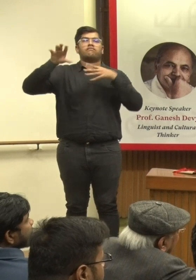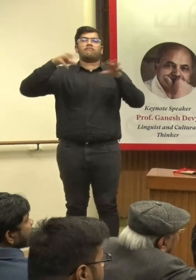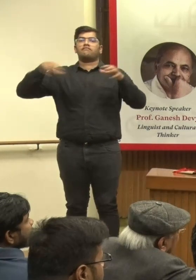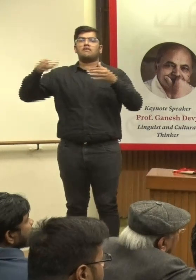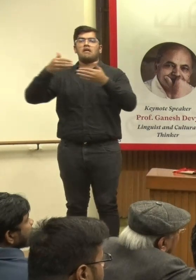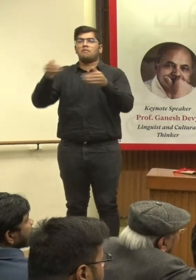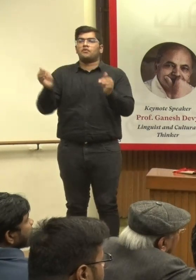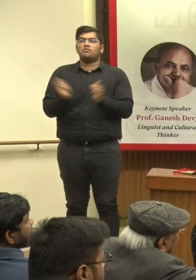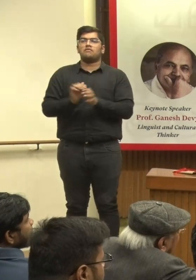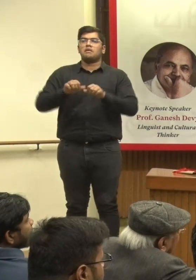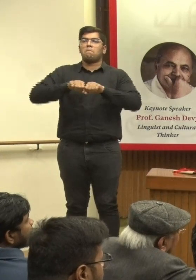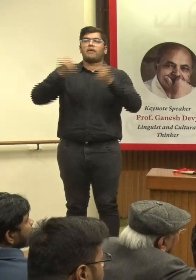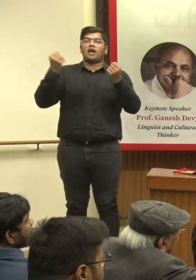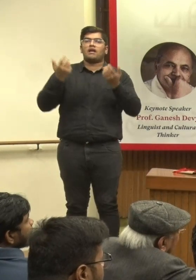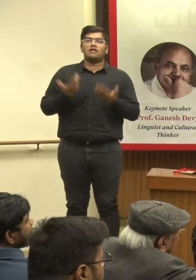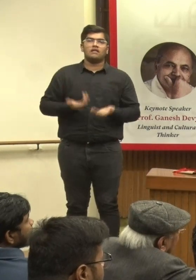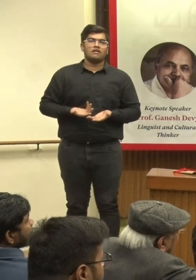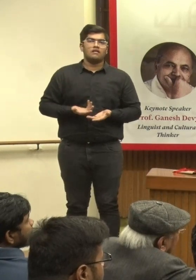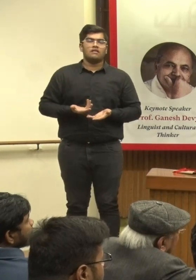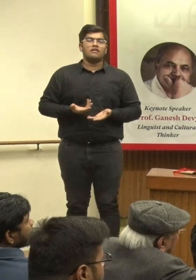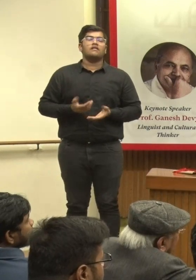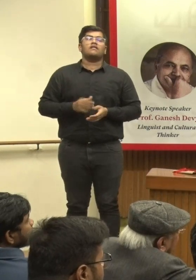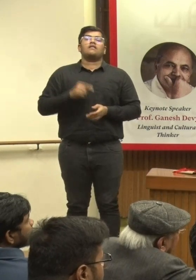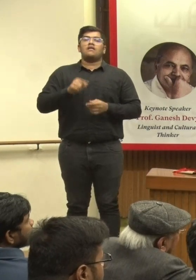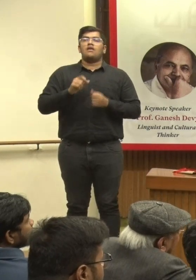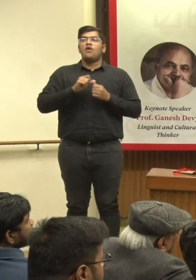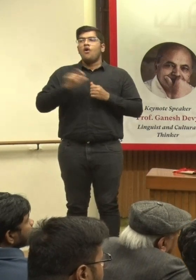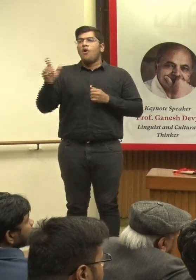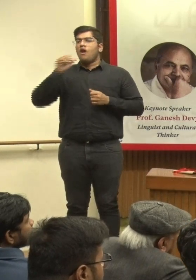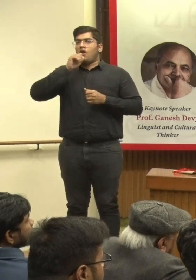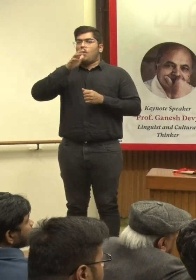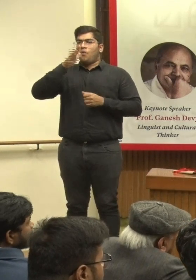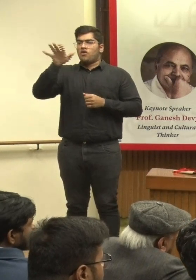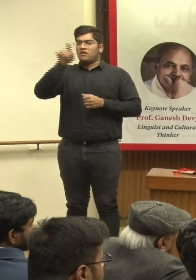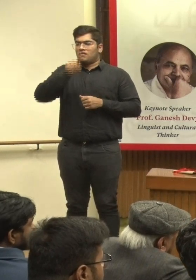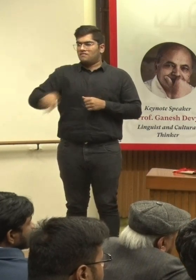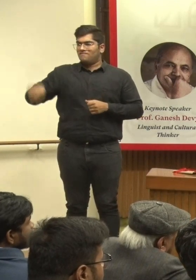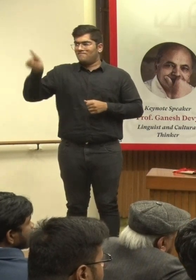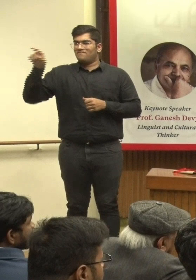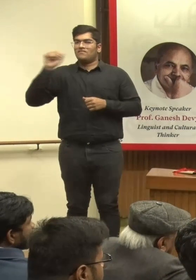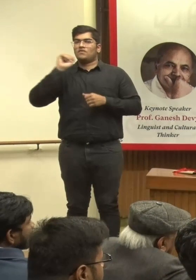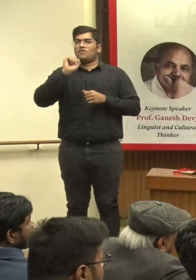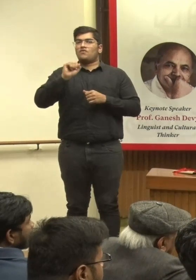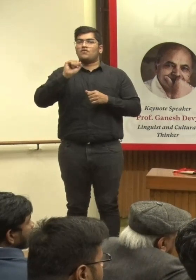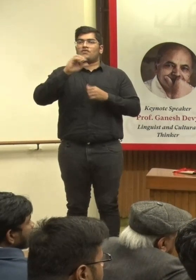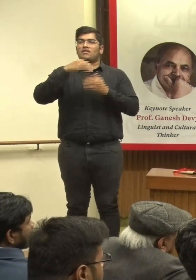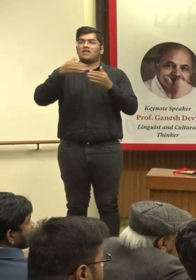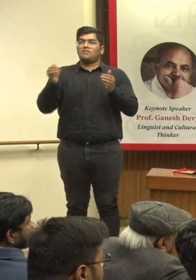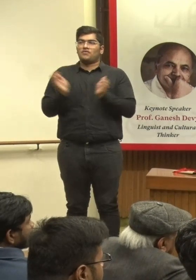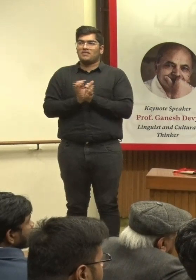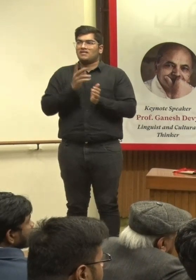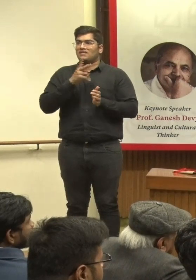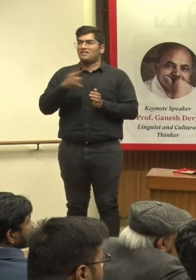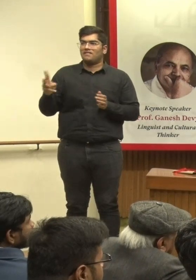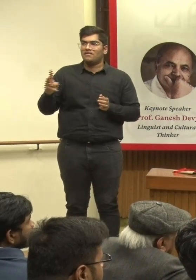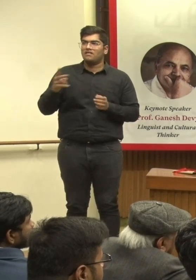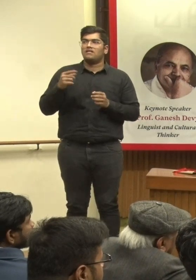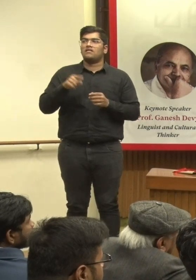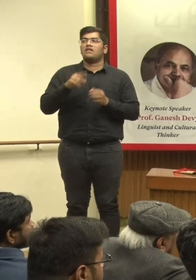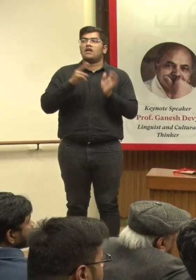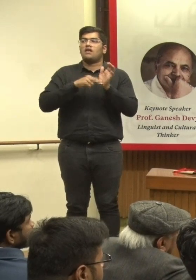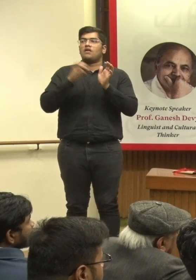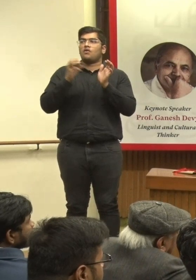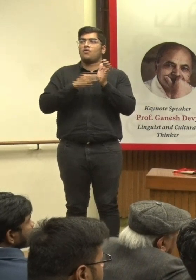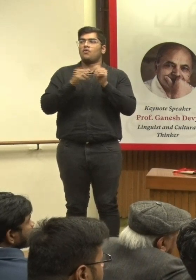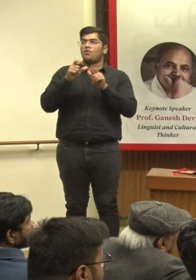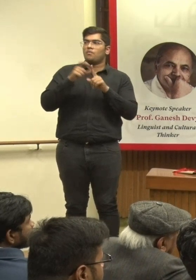broken. All the coastal communities of India, all the denotified and nomadic communities